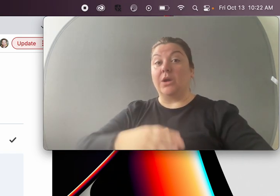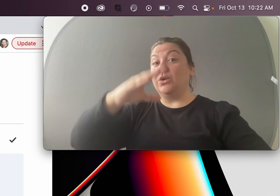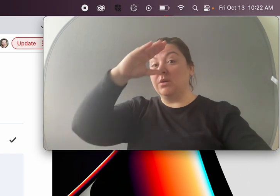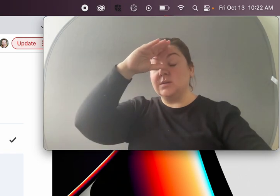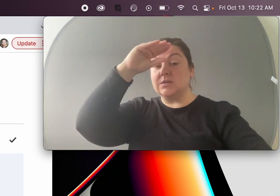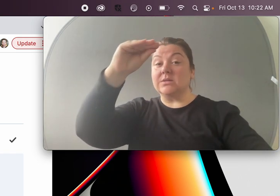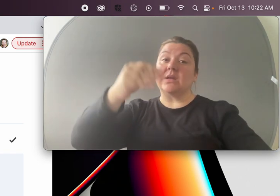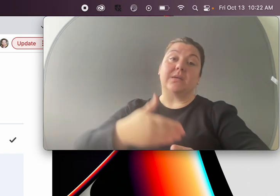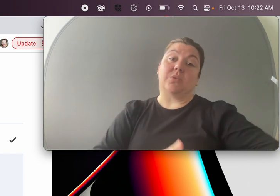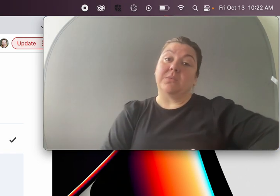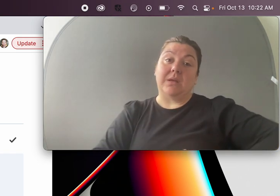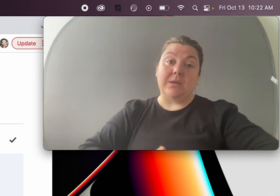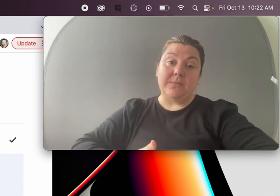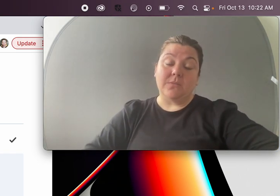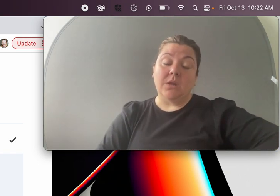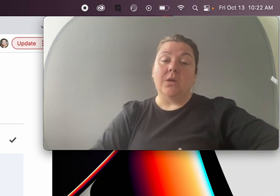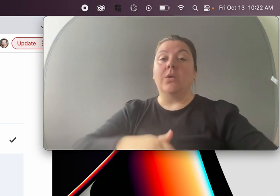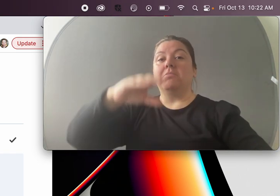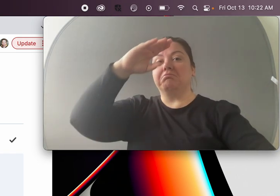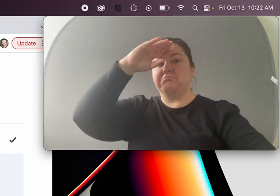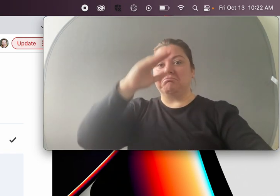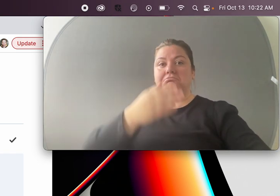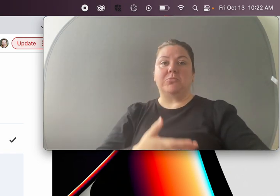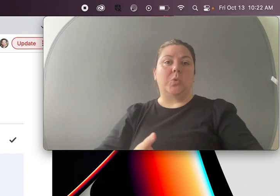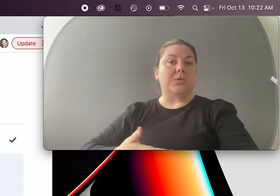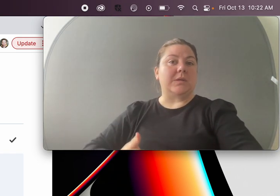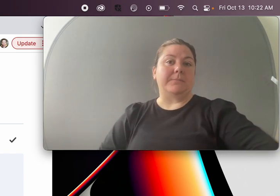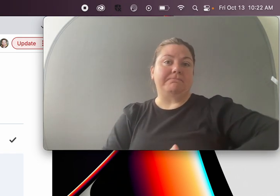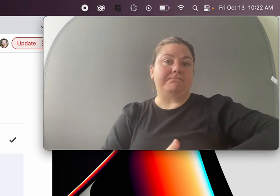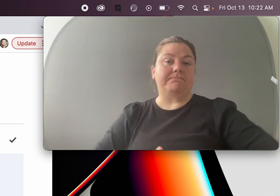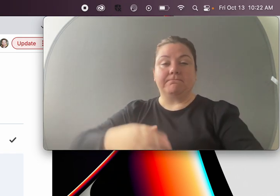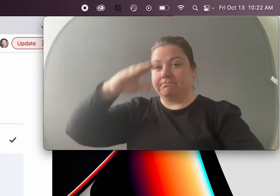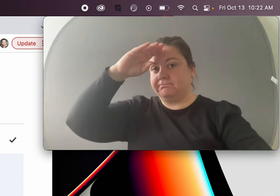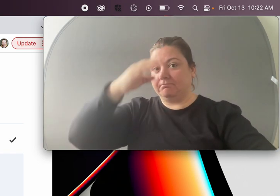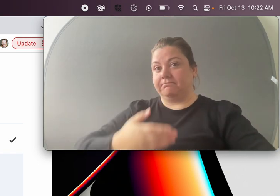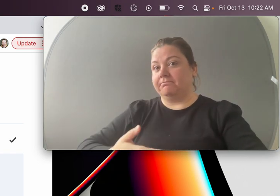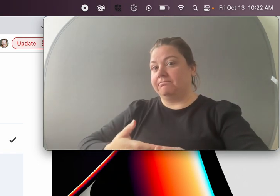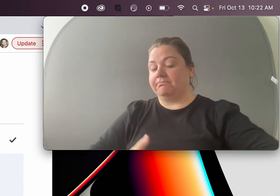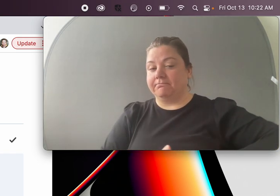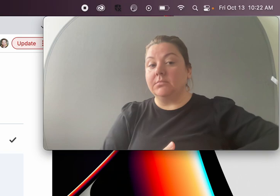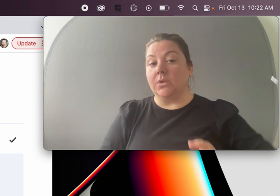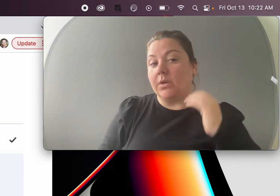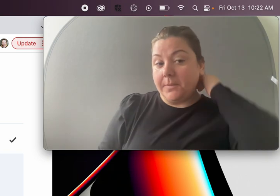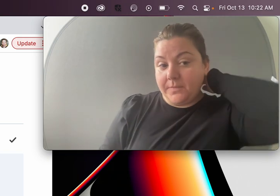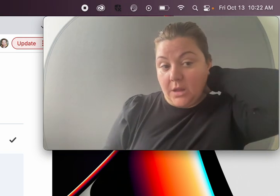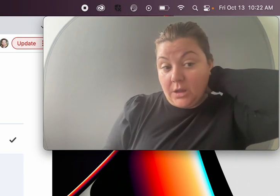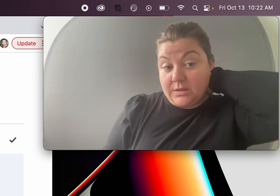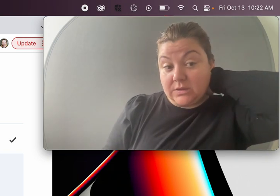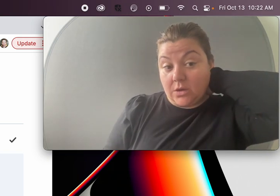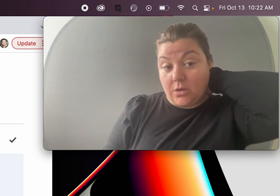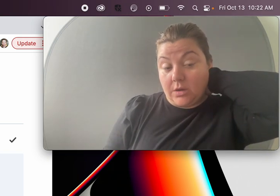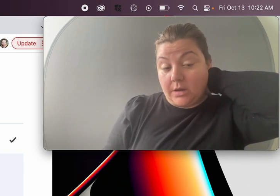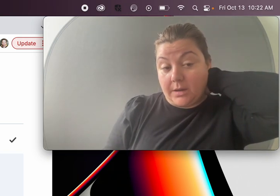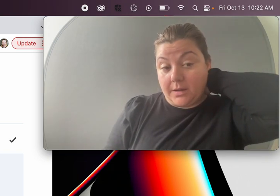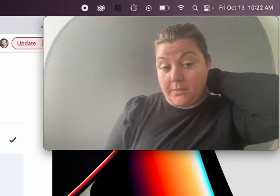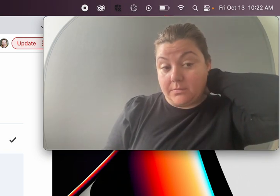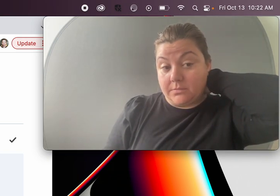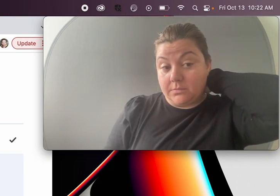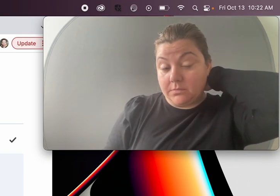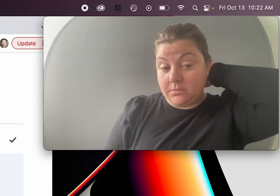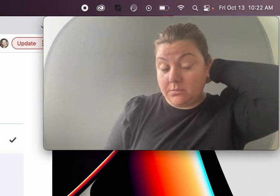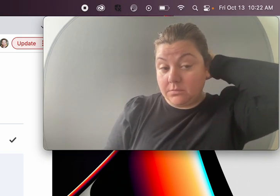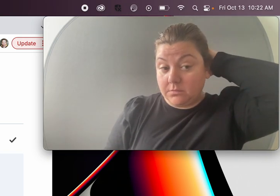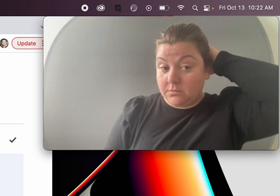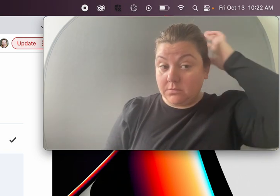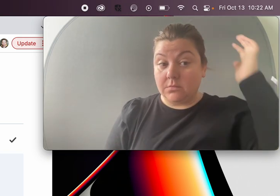this way. You can still sign boy, baby, or son. Okay. So,